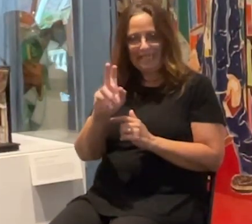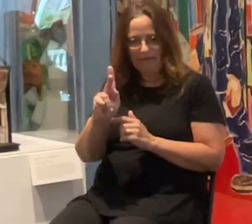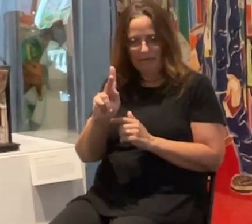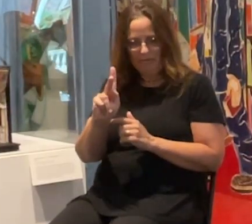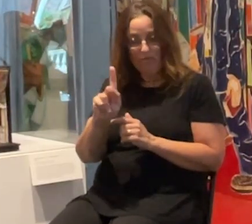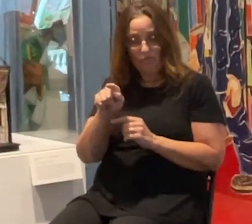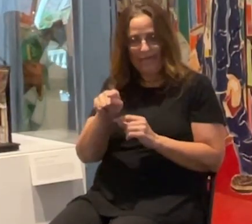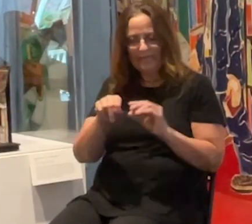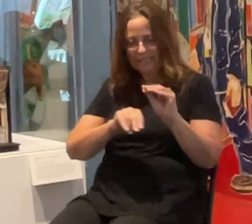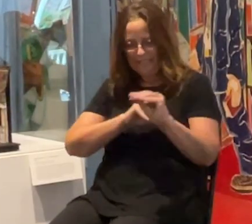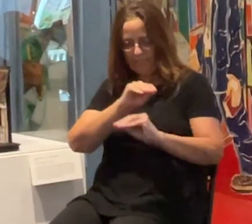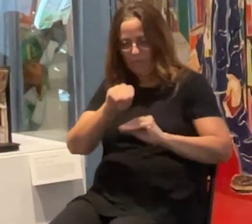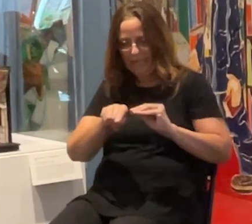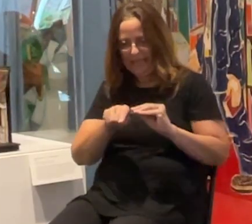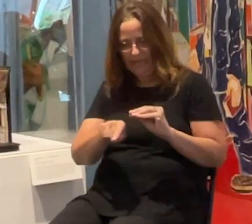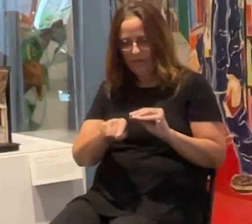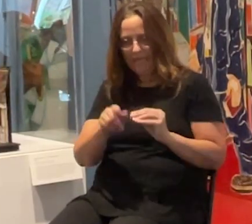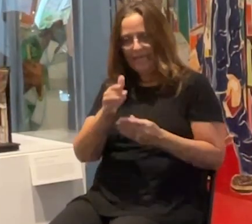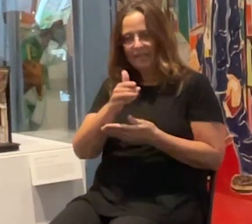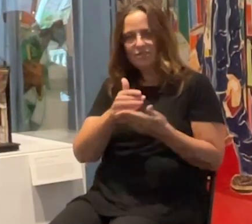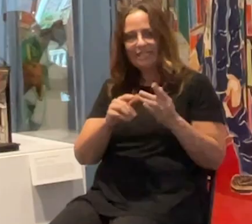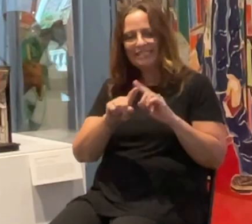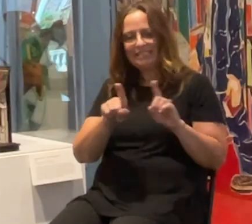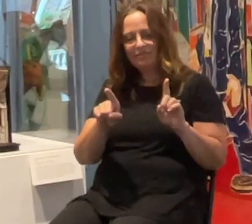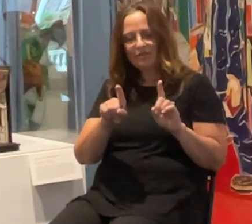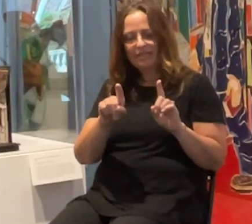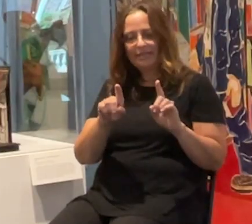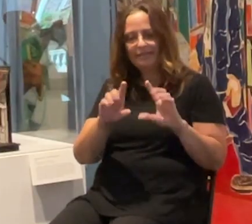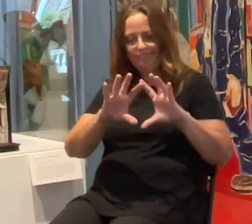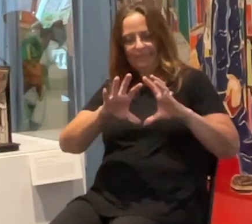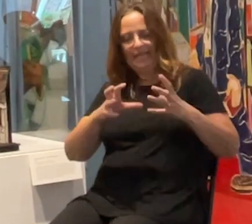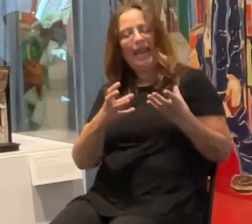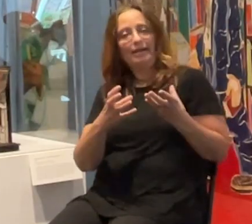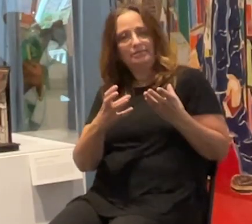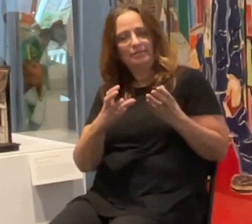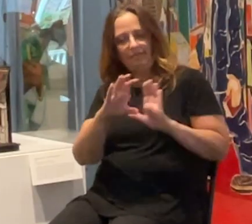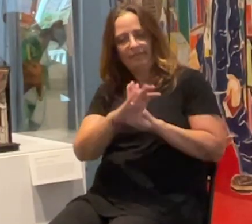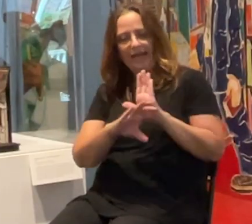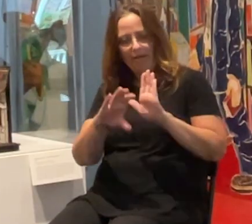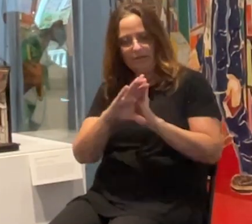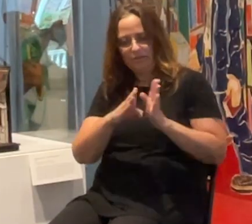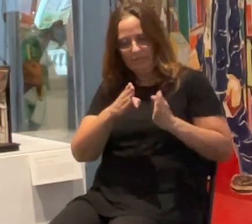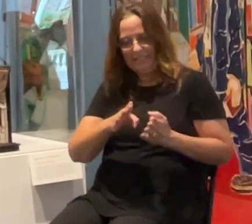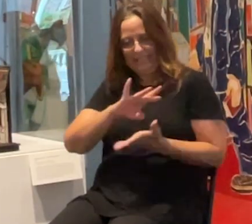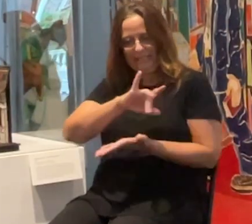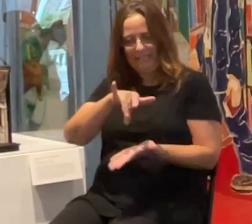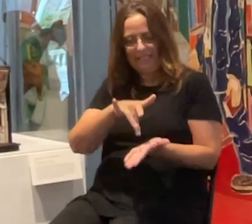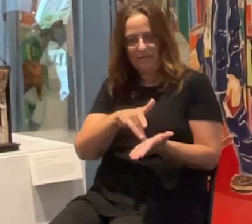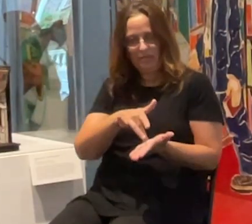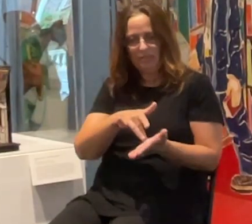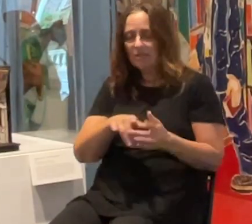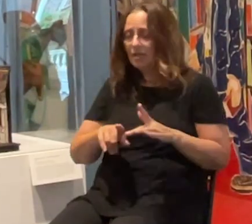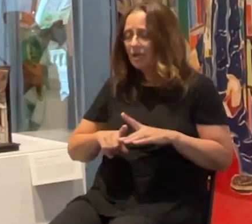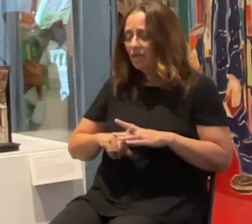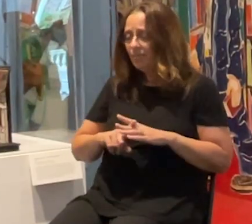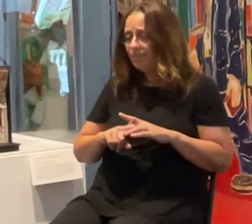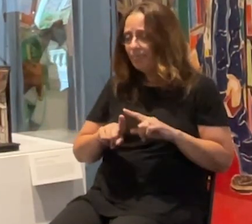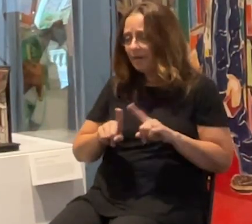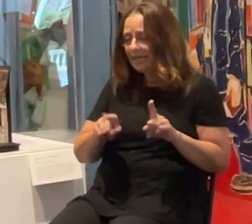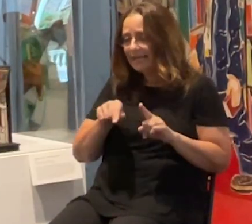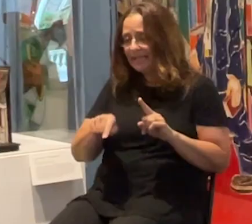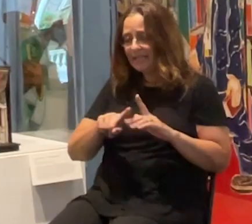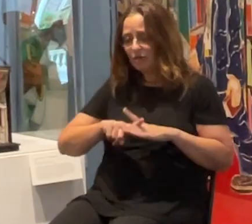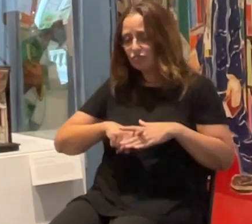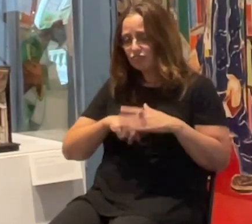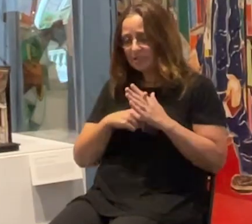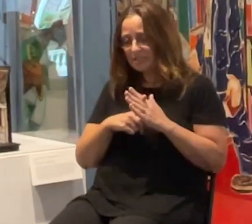of a cast of characters at the center of it. And in this original thing,